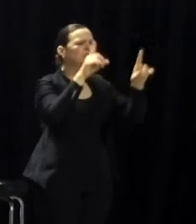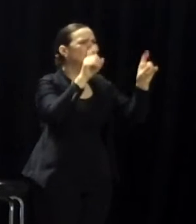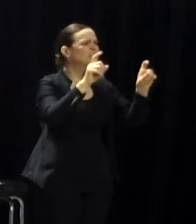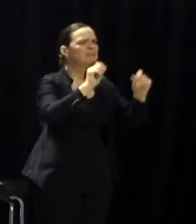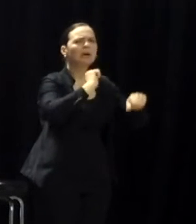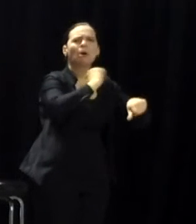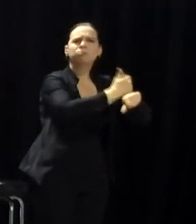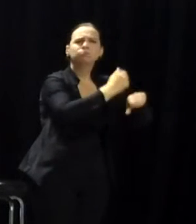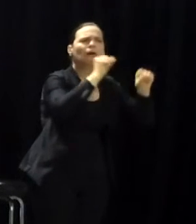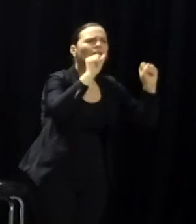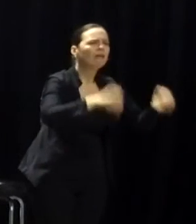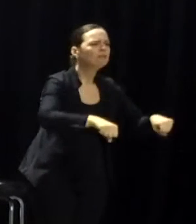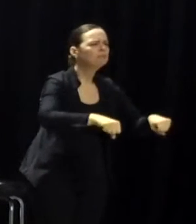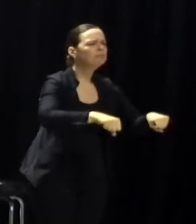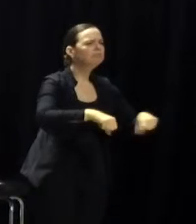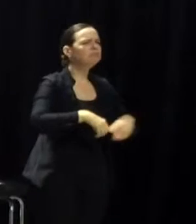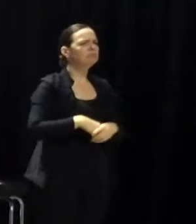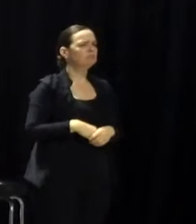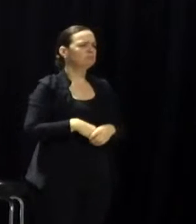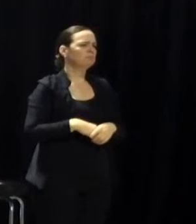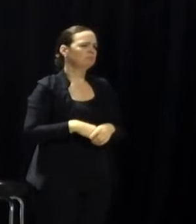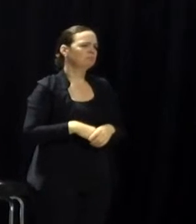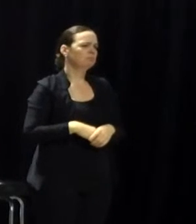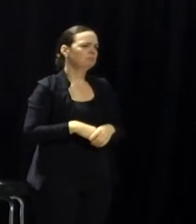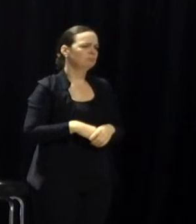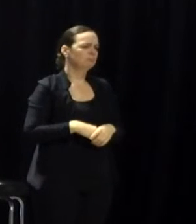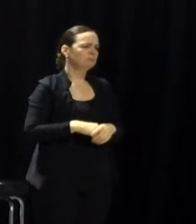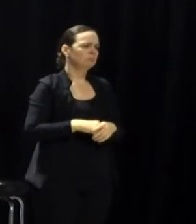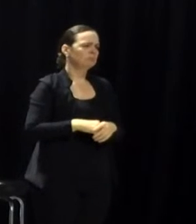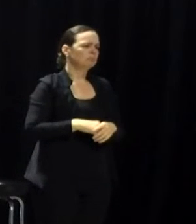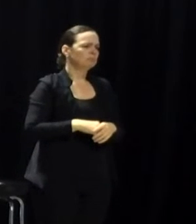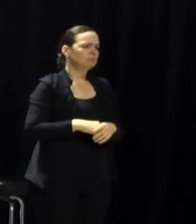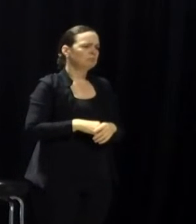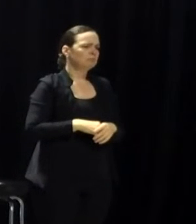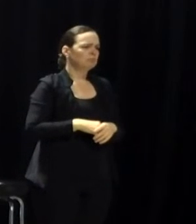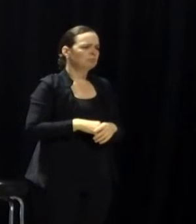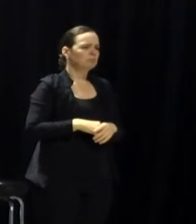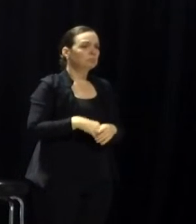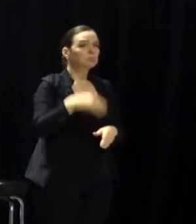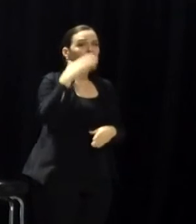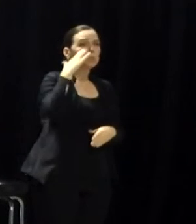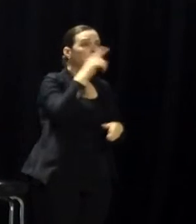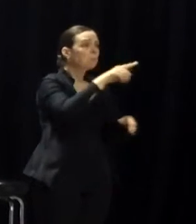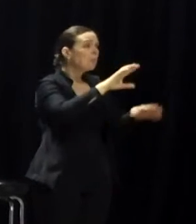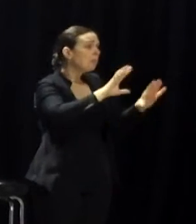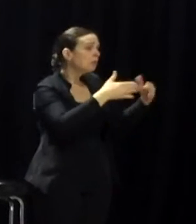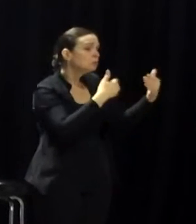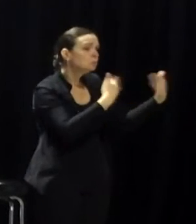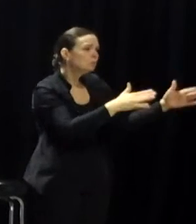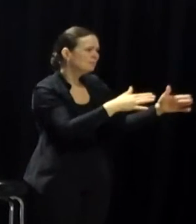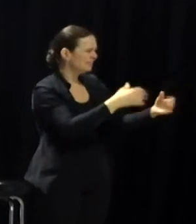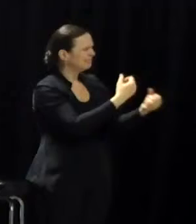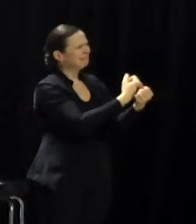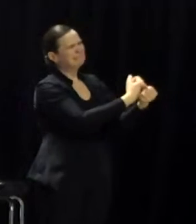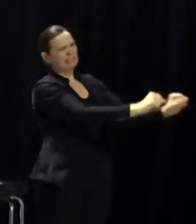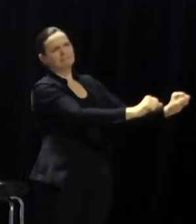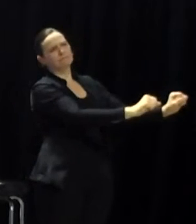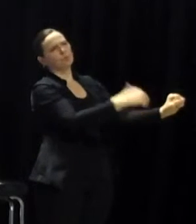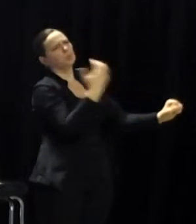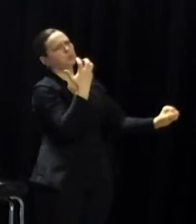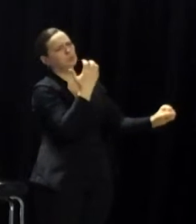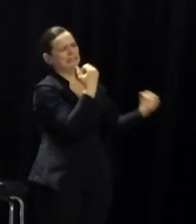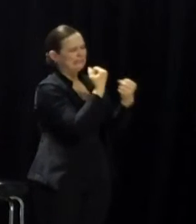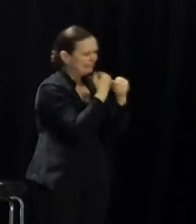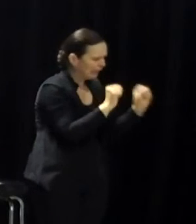with the regulated environment in classrooms related to the distancing, mask wearing. Kids have done a very good job. Teachers have done a